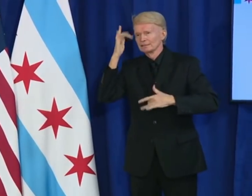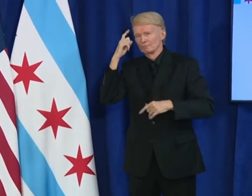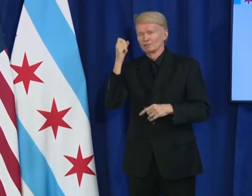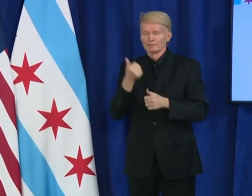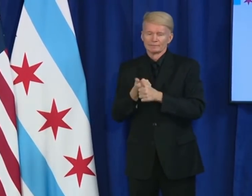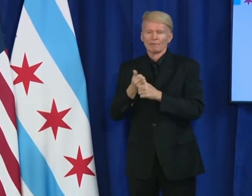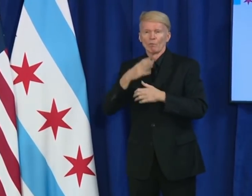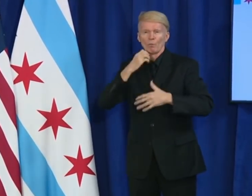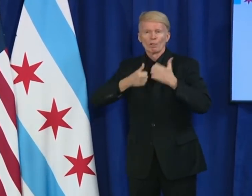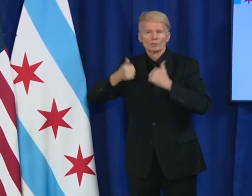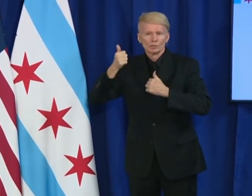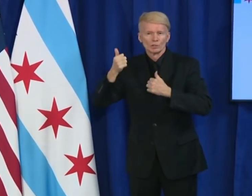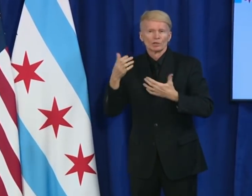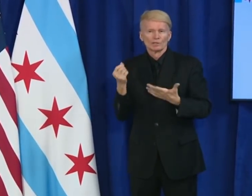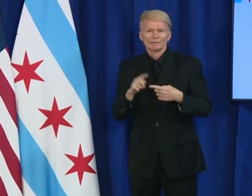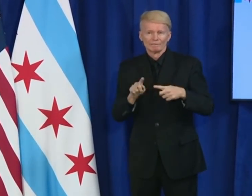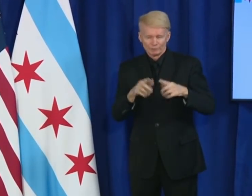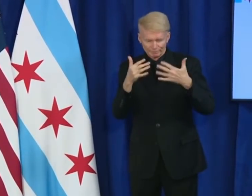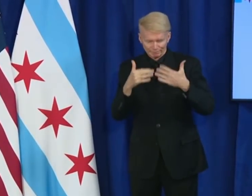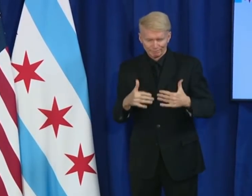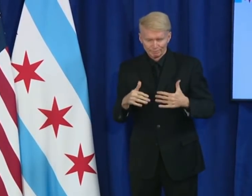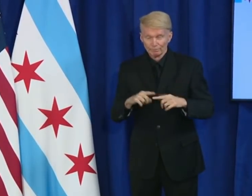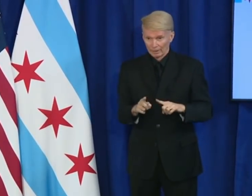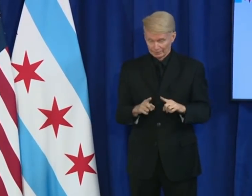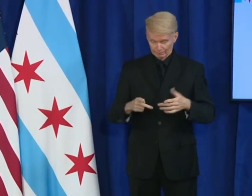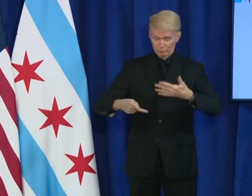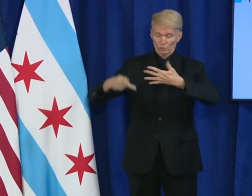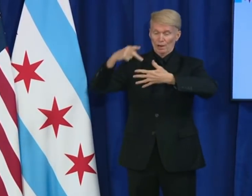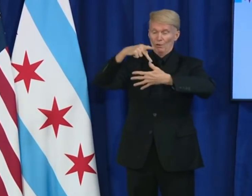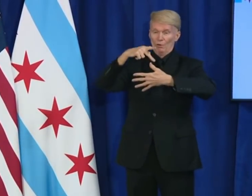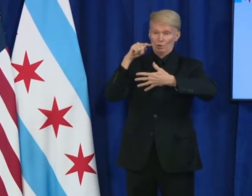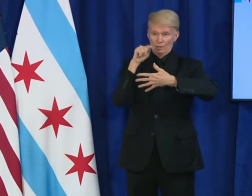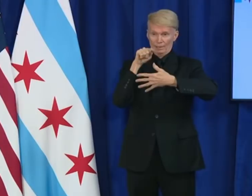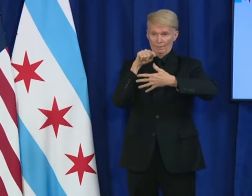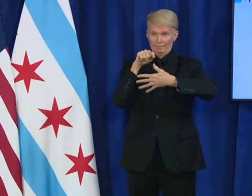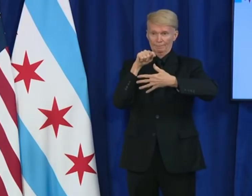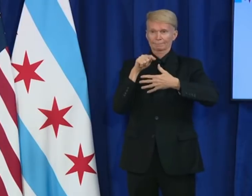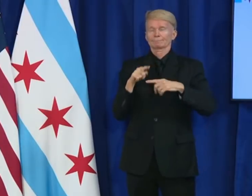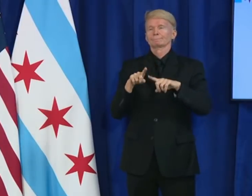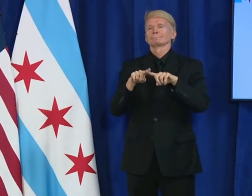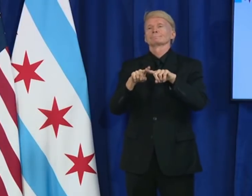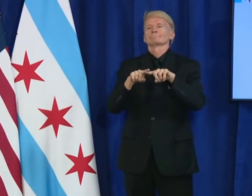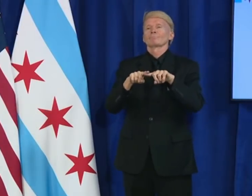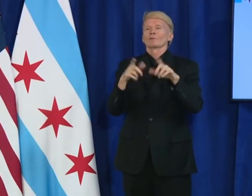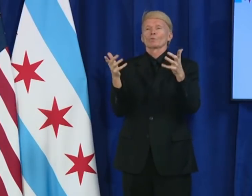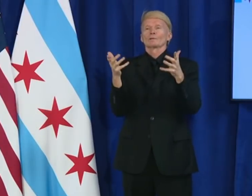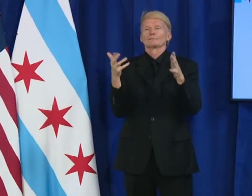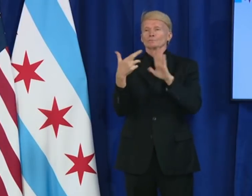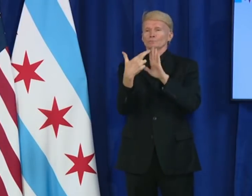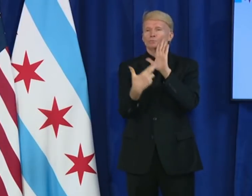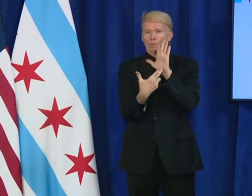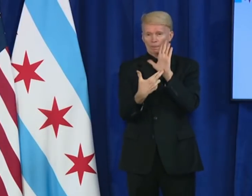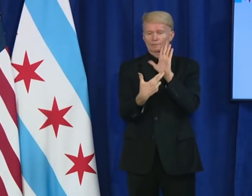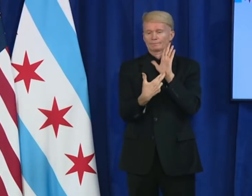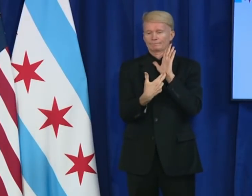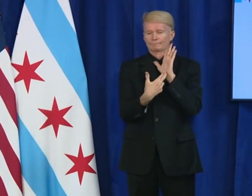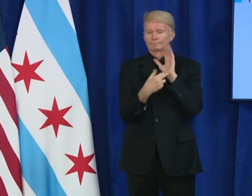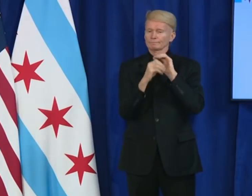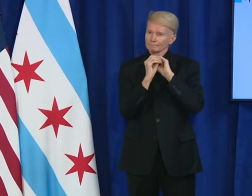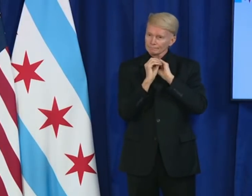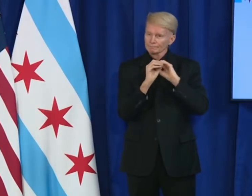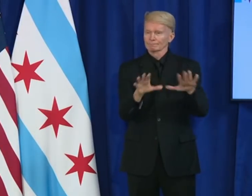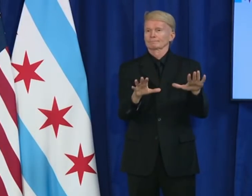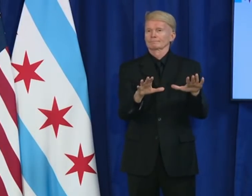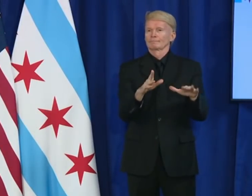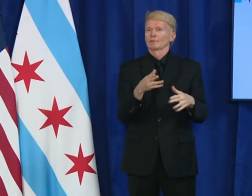conditions. Now, all of our prioritization planning is based on the framework currently that was released by